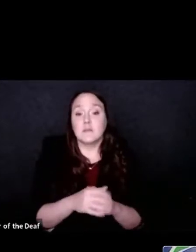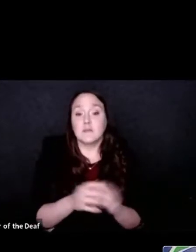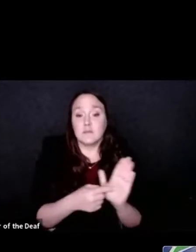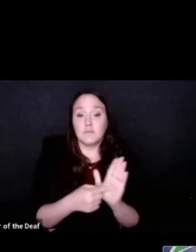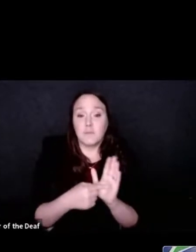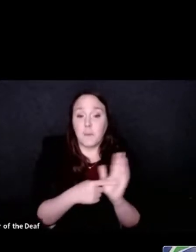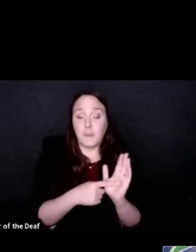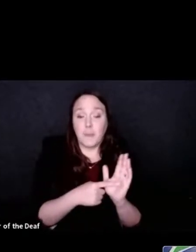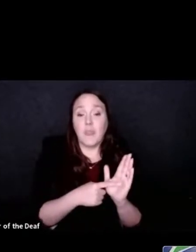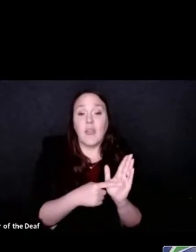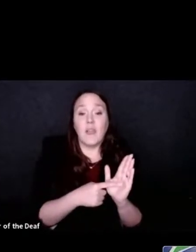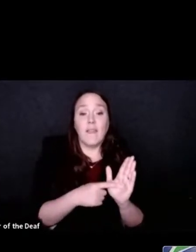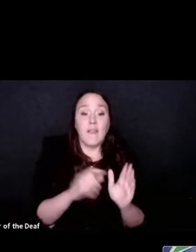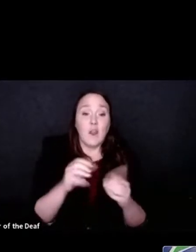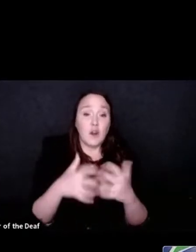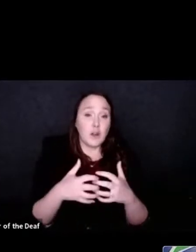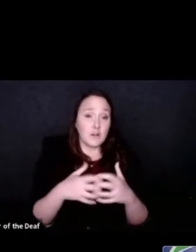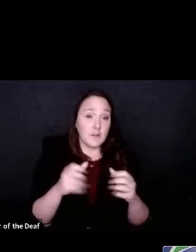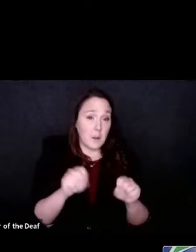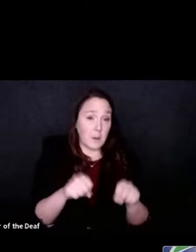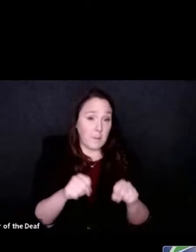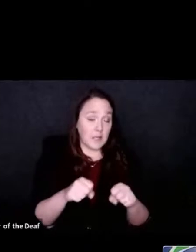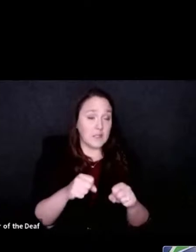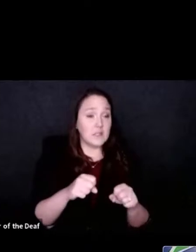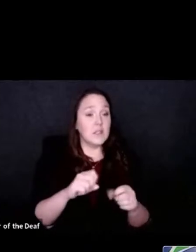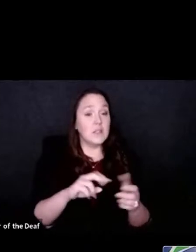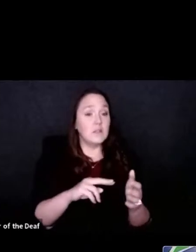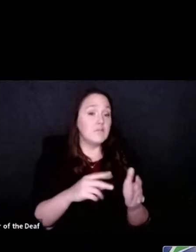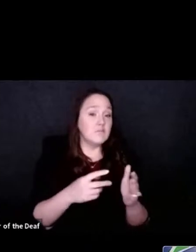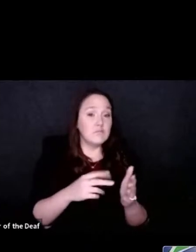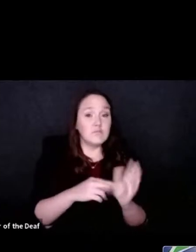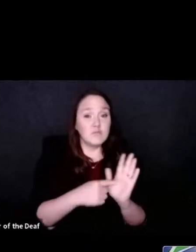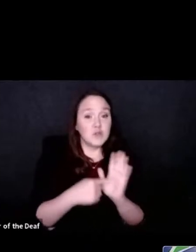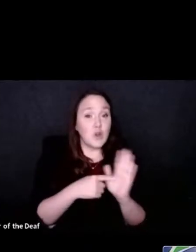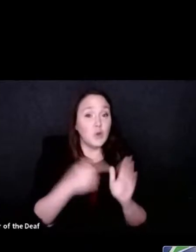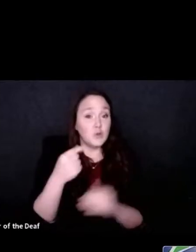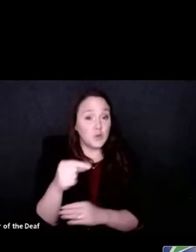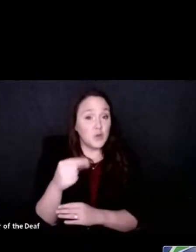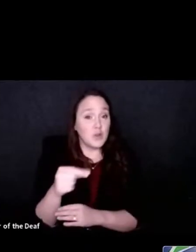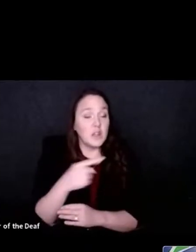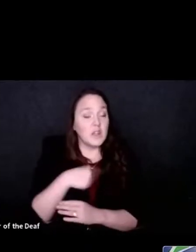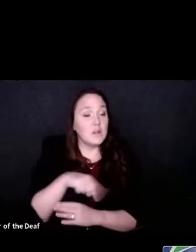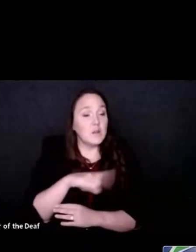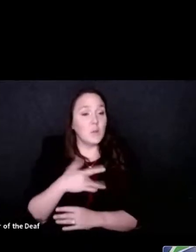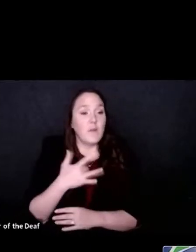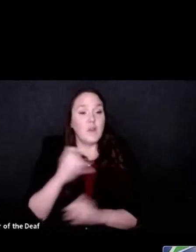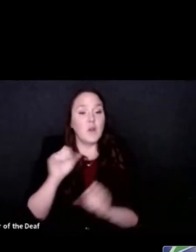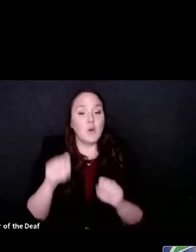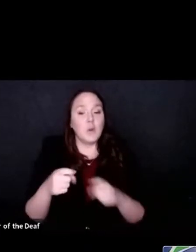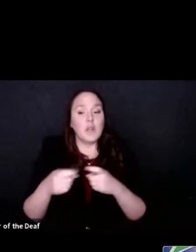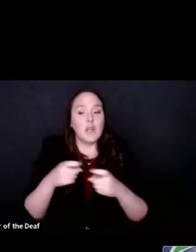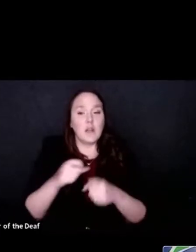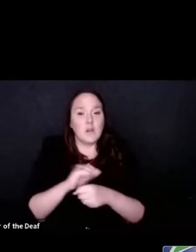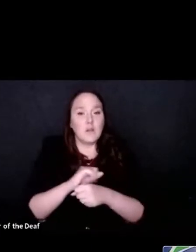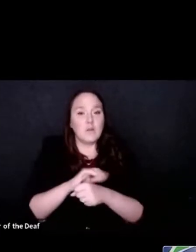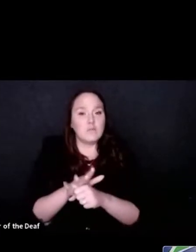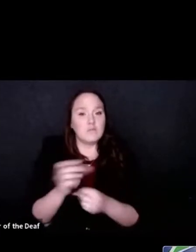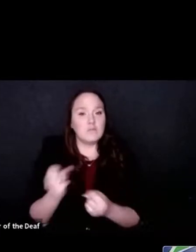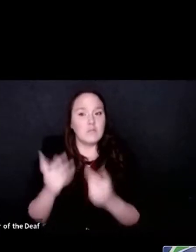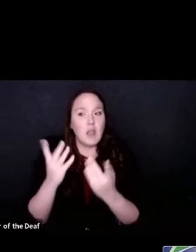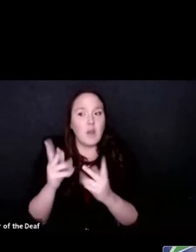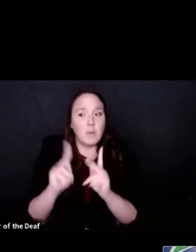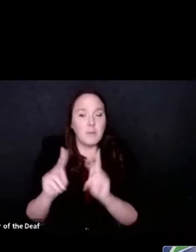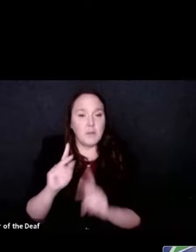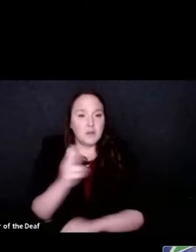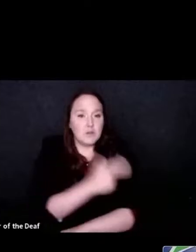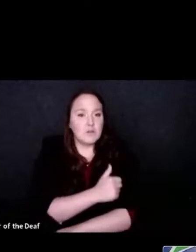indicates, our capacity monitor indicates, is green, and we feel like we're clearly able to handle our COVID volume in conjunction with our other